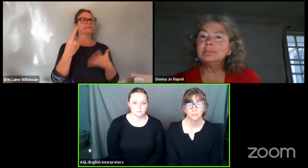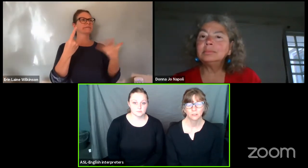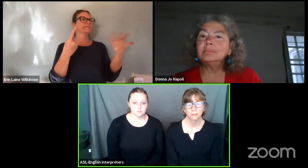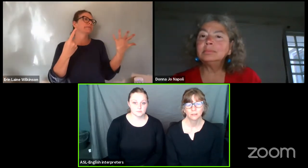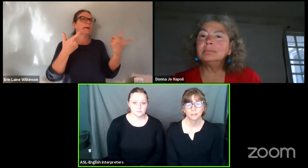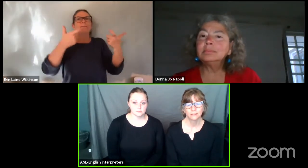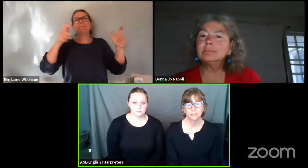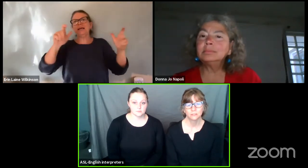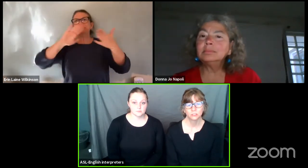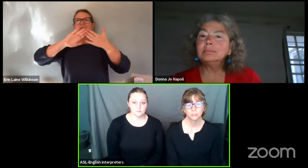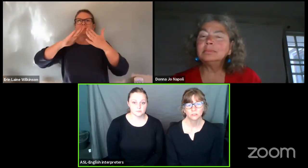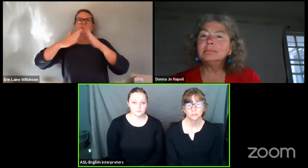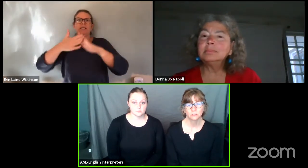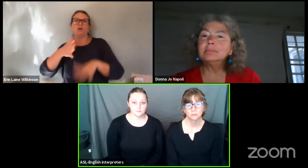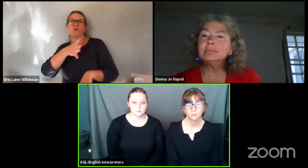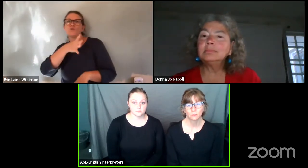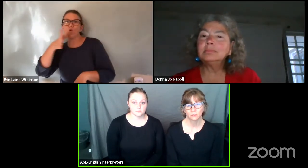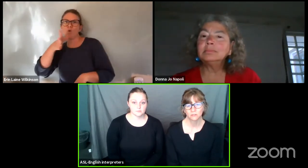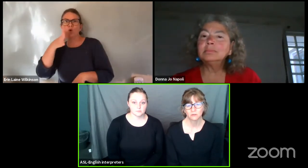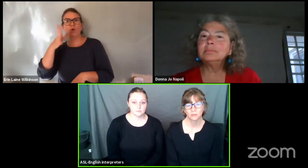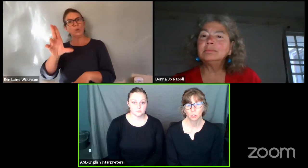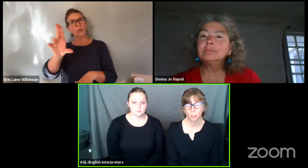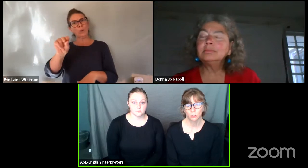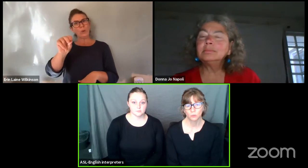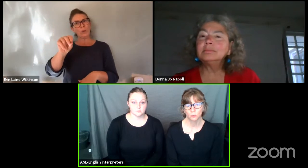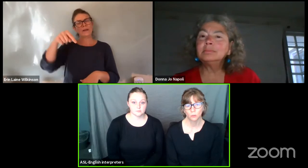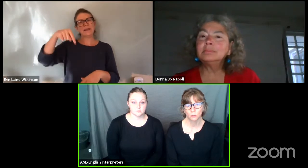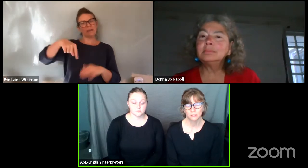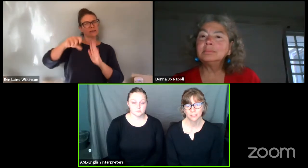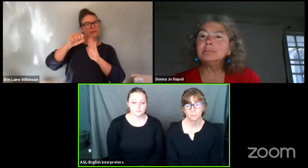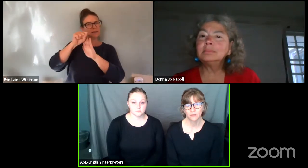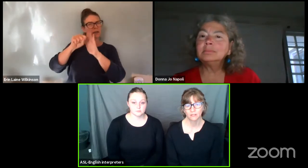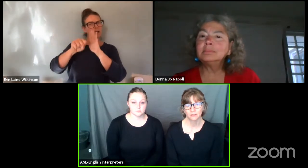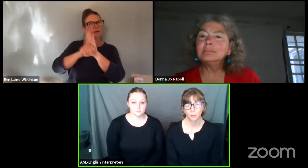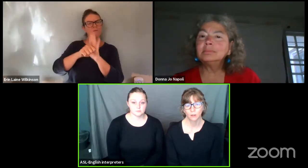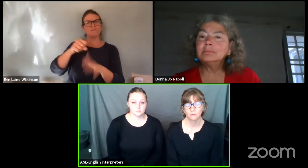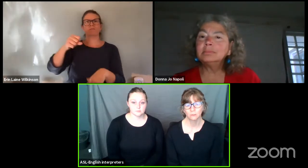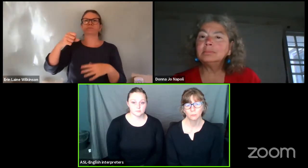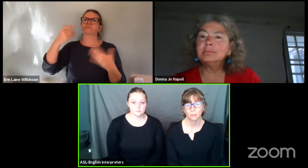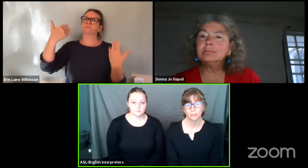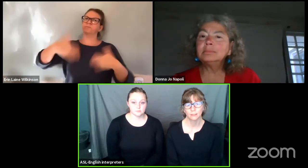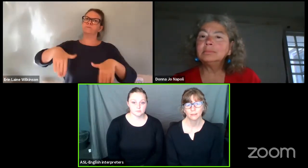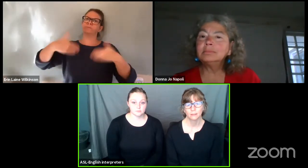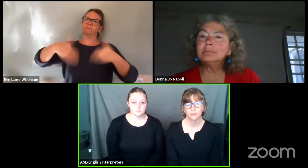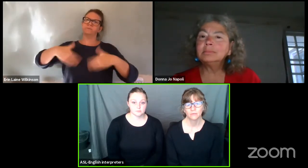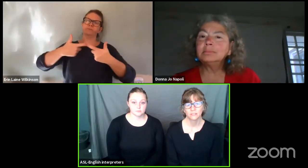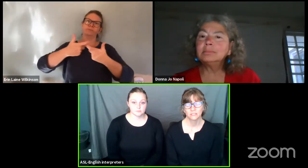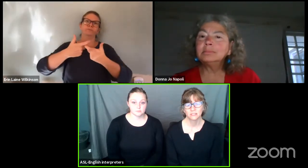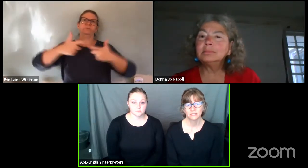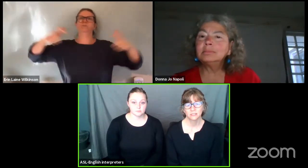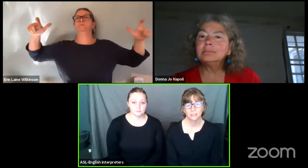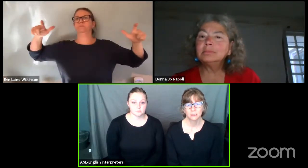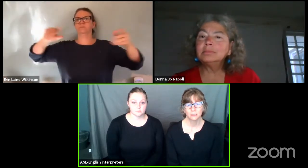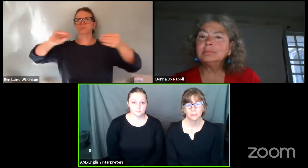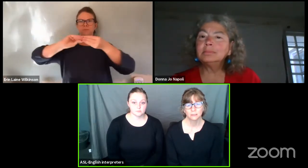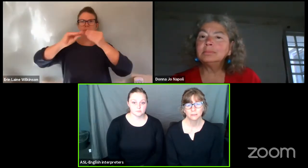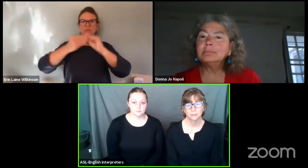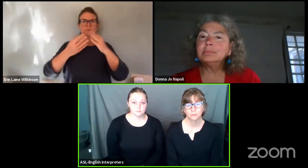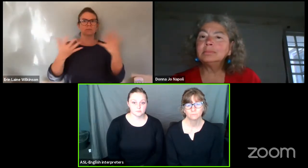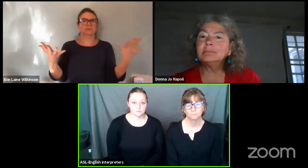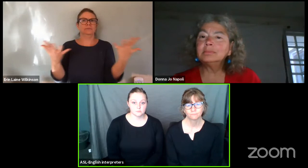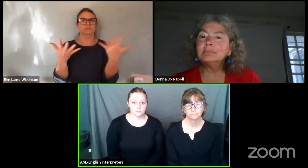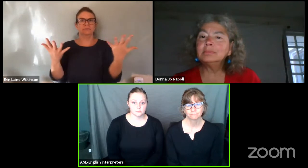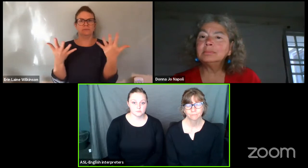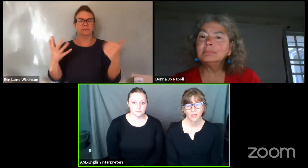diverse. It isn't just, well, it's a very large rural state, that's part of it, but the state